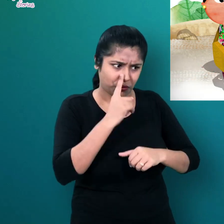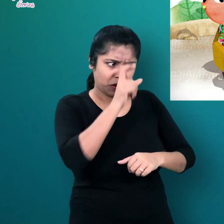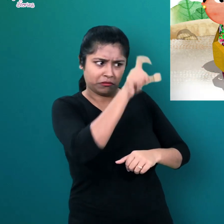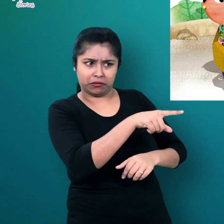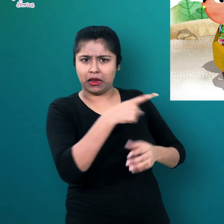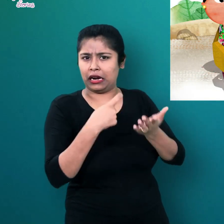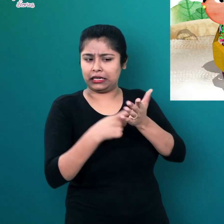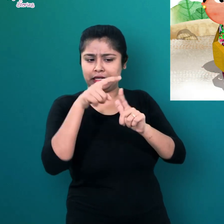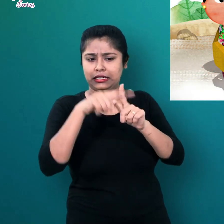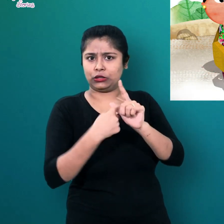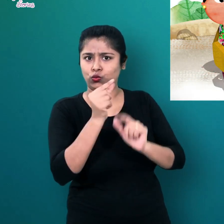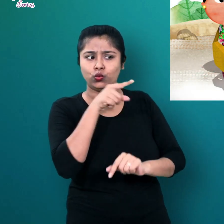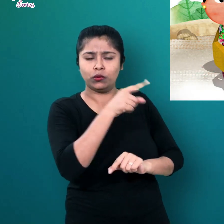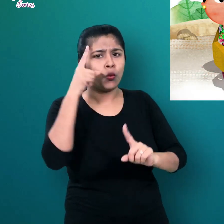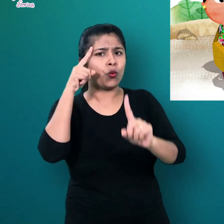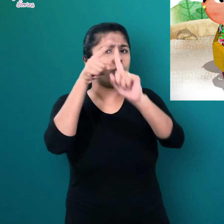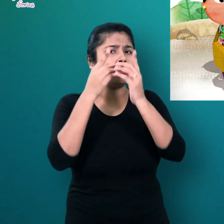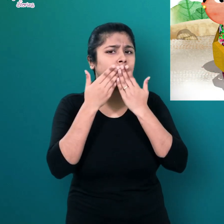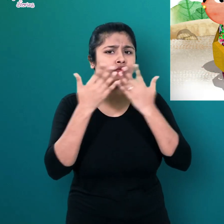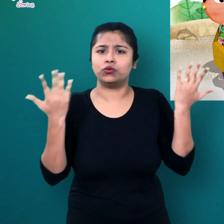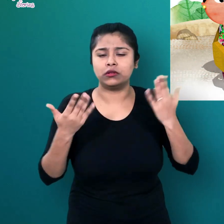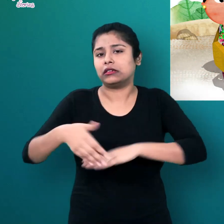Riju was studying to be an engineer.